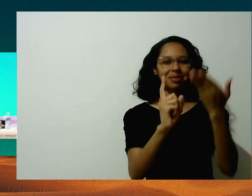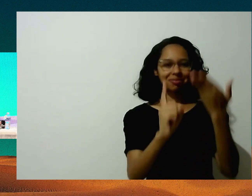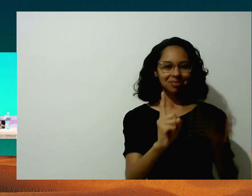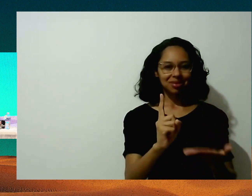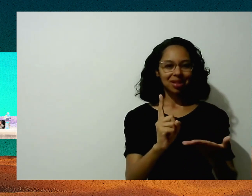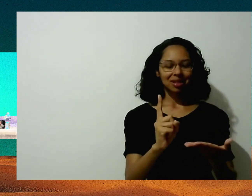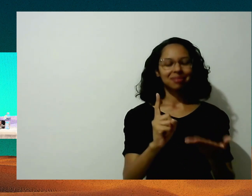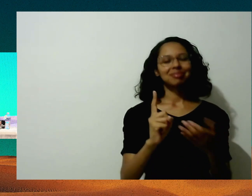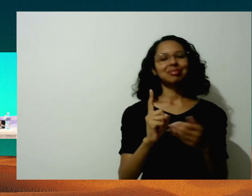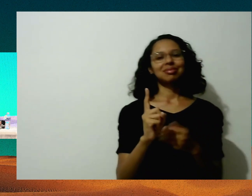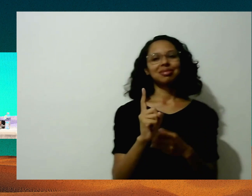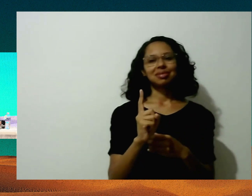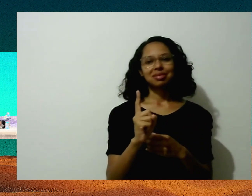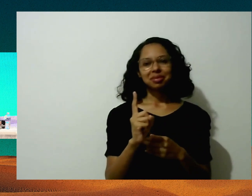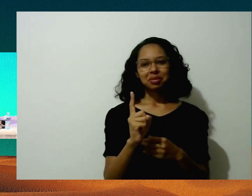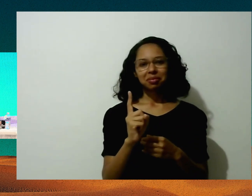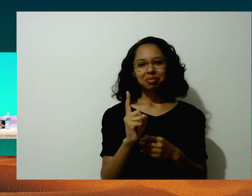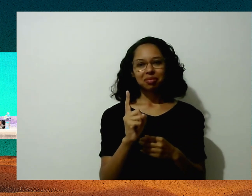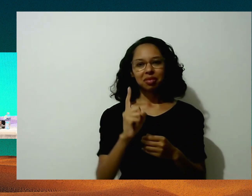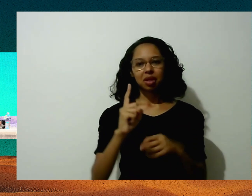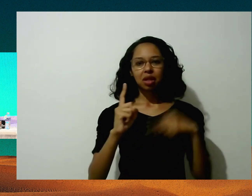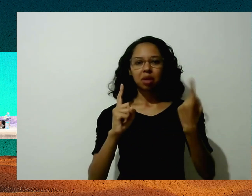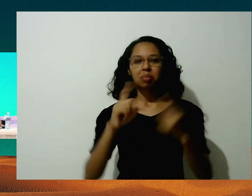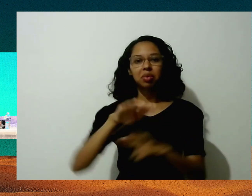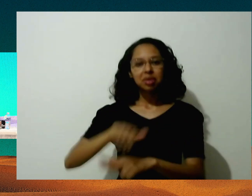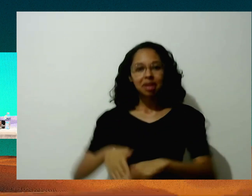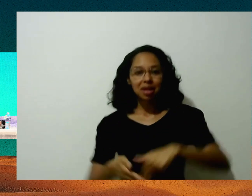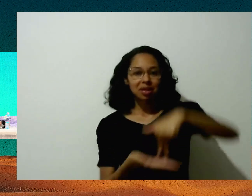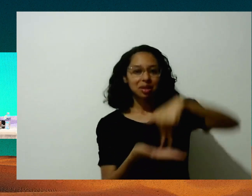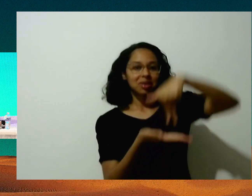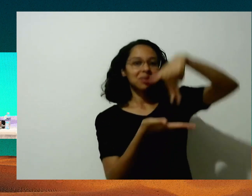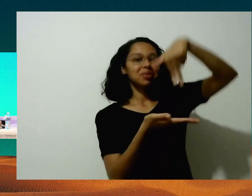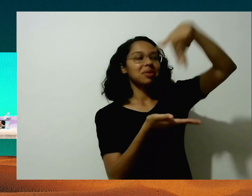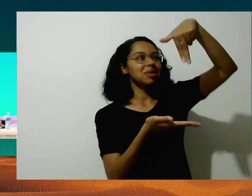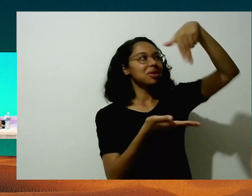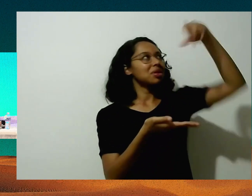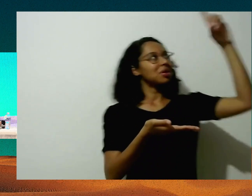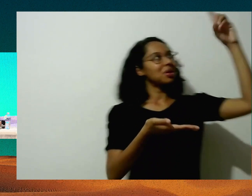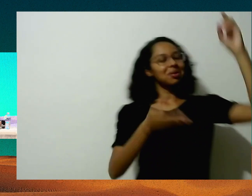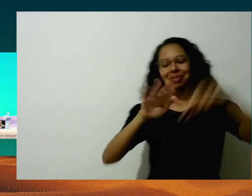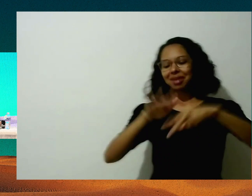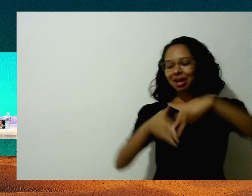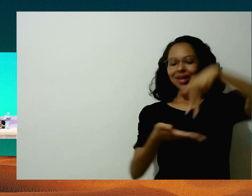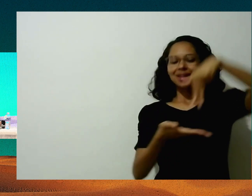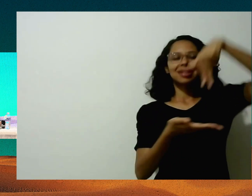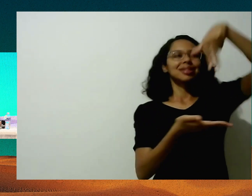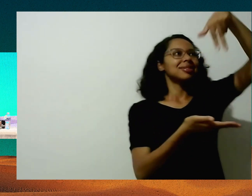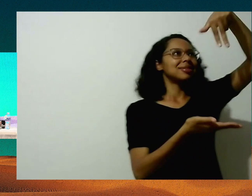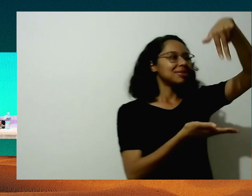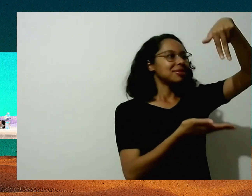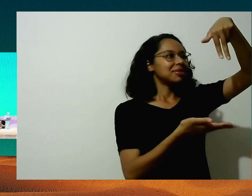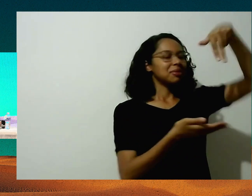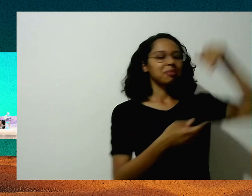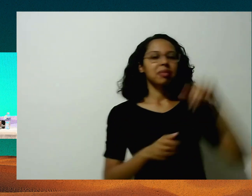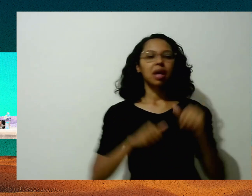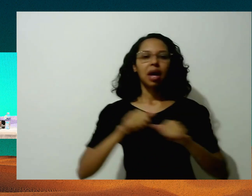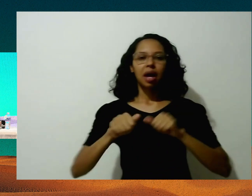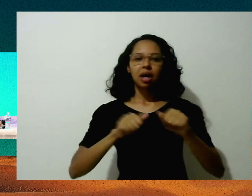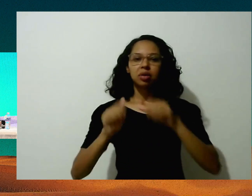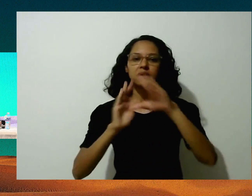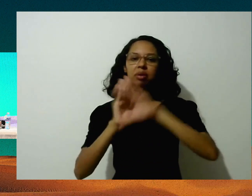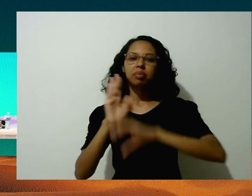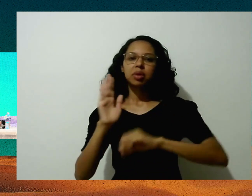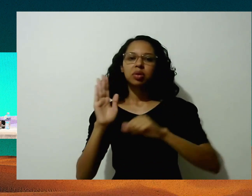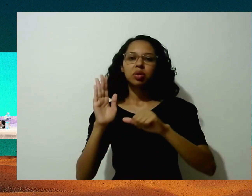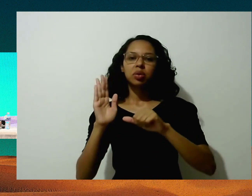does he say? Quando ele ressuscitou a Jesus, When he resurrected Jesus. e na ressurreição, Atos 13:33 diz, tu és o meu